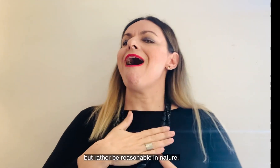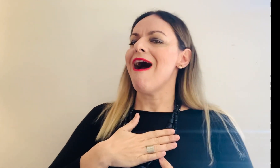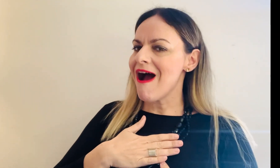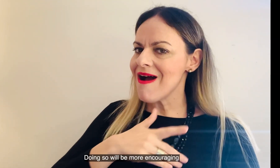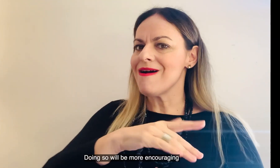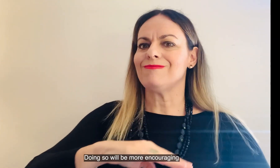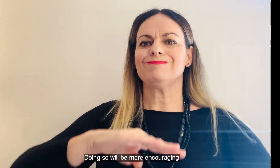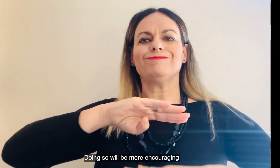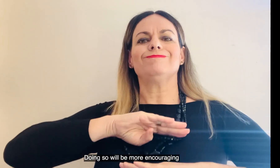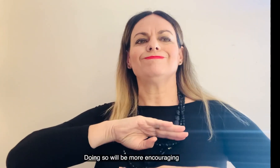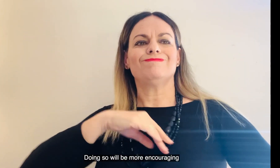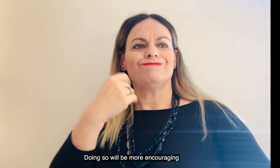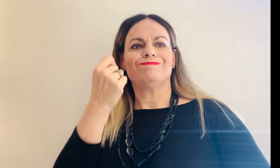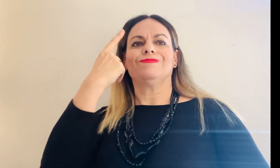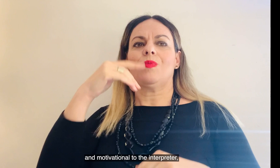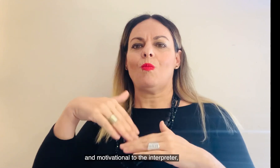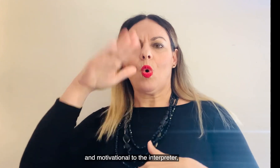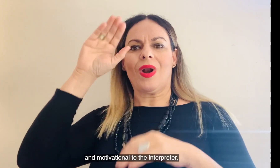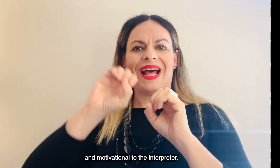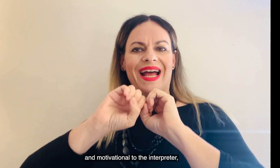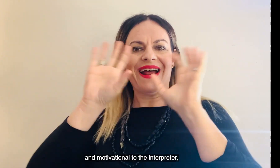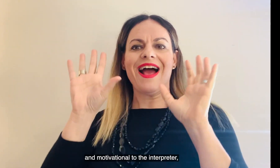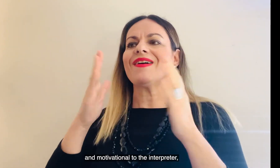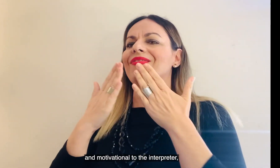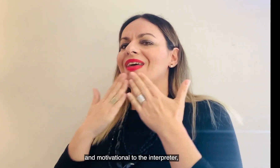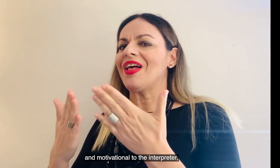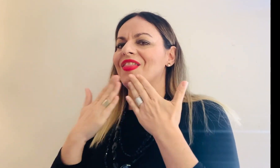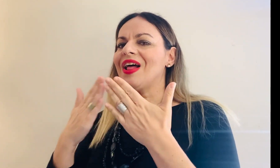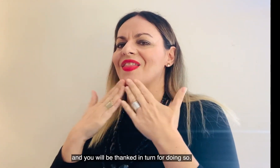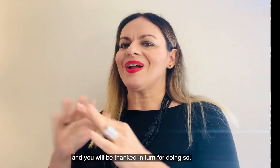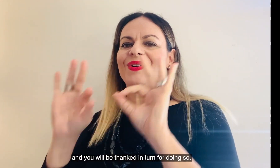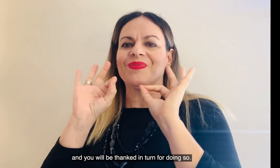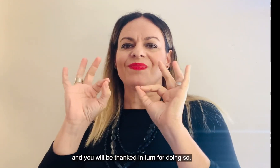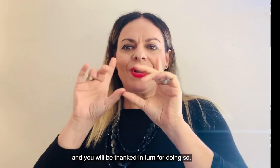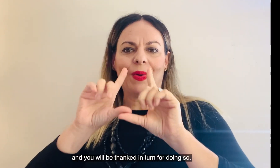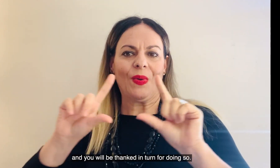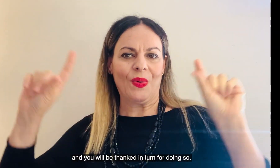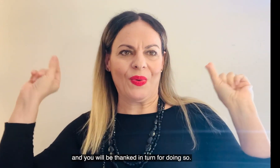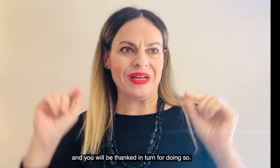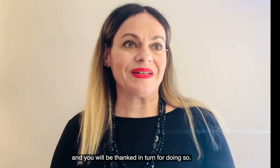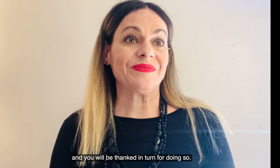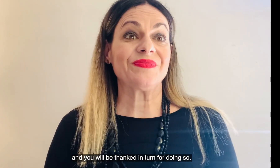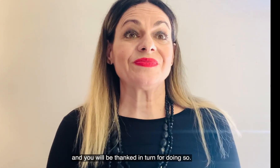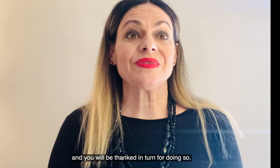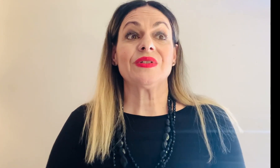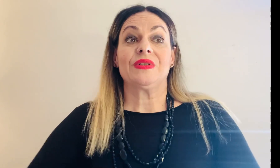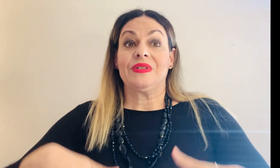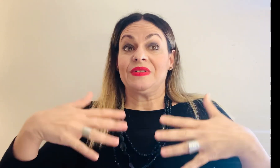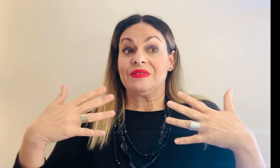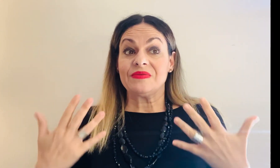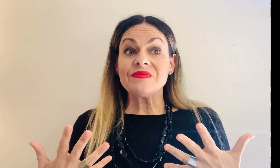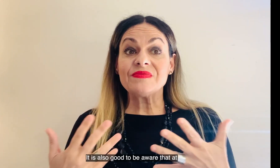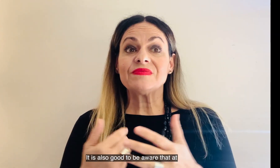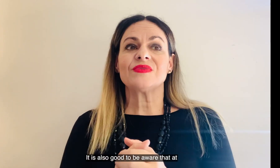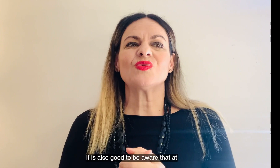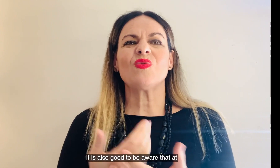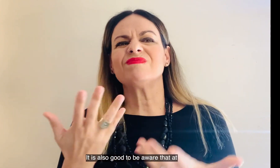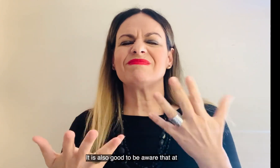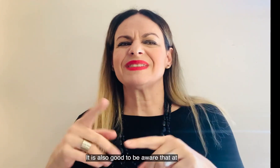in nature. Doing so will be more encouraging and motivational to the interpreter, and you will be thanked in turn for doing so. It is also